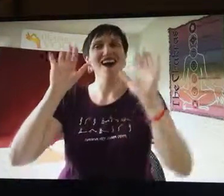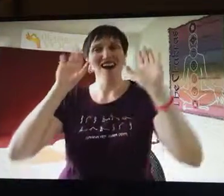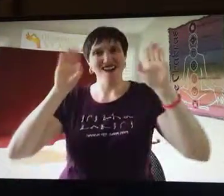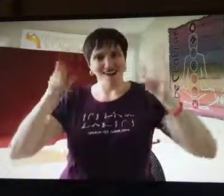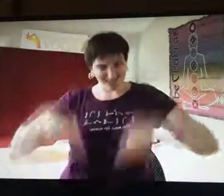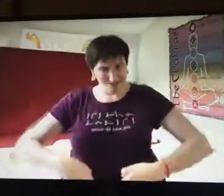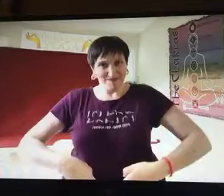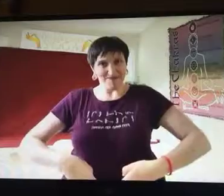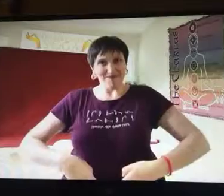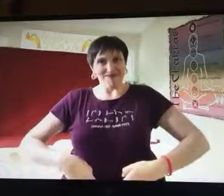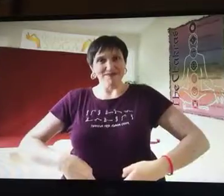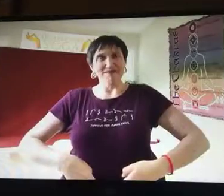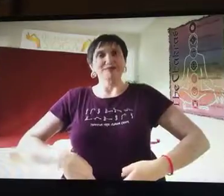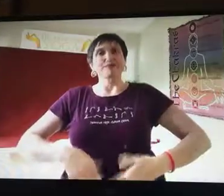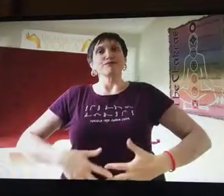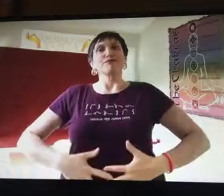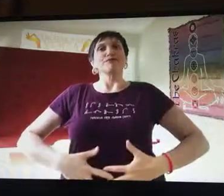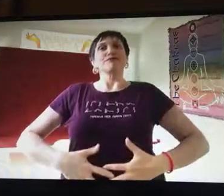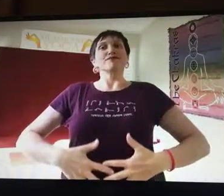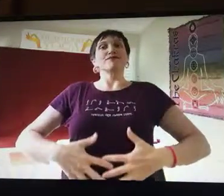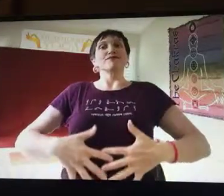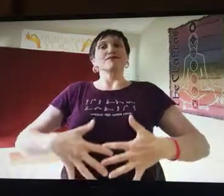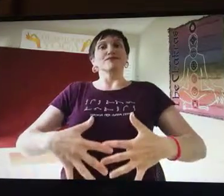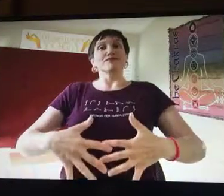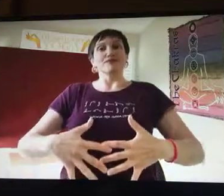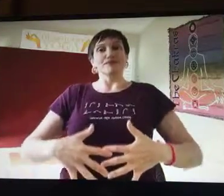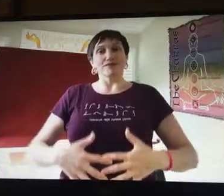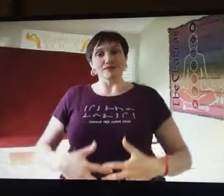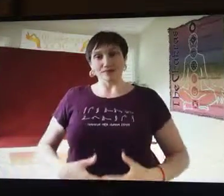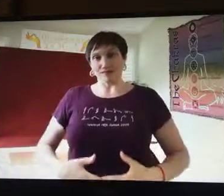How do we do that? We focus on the breathing